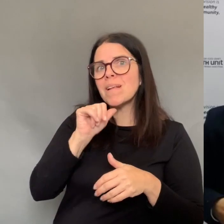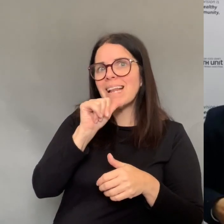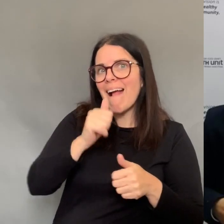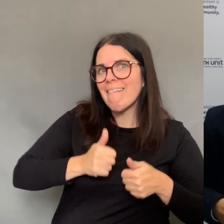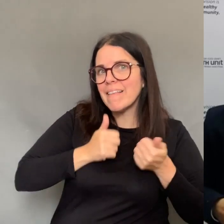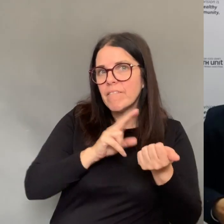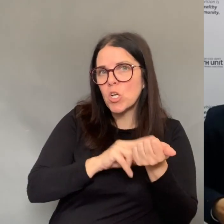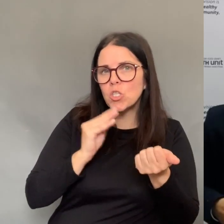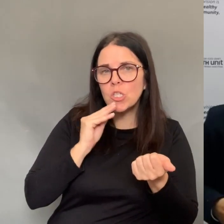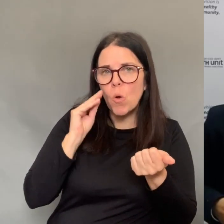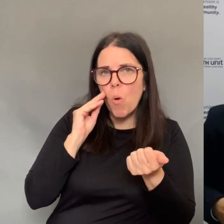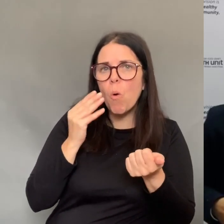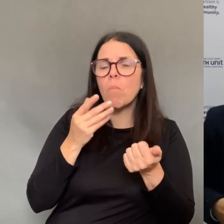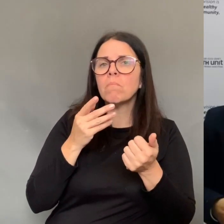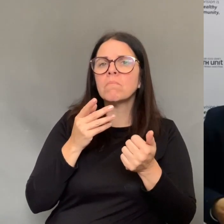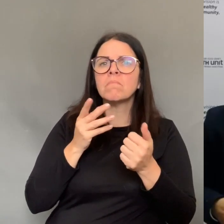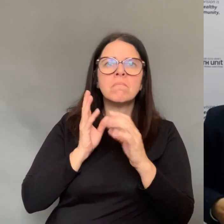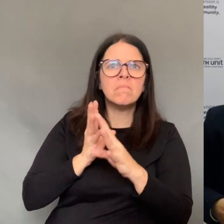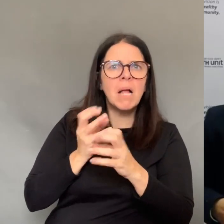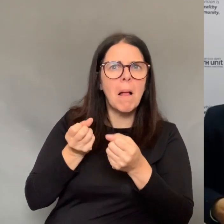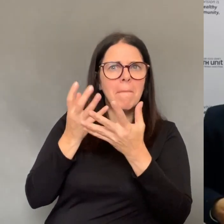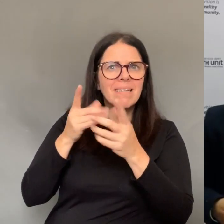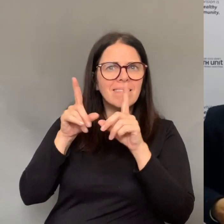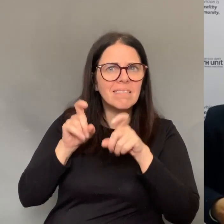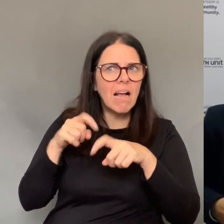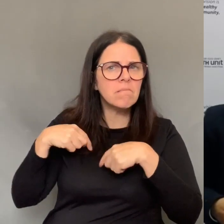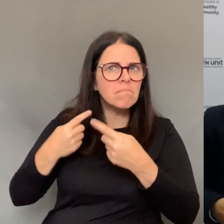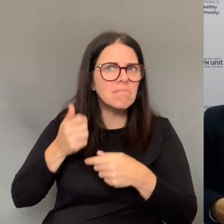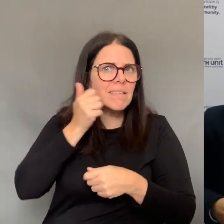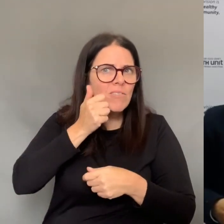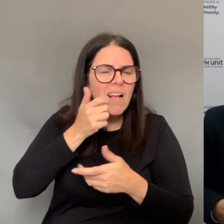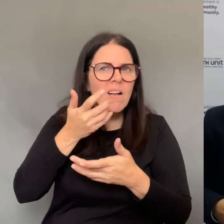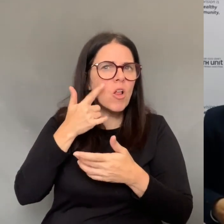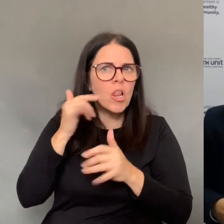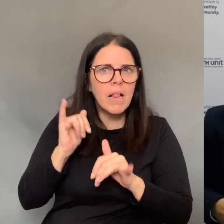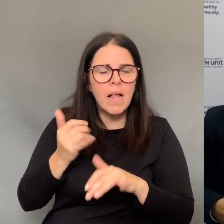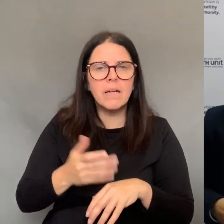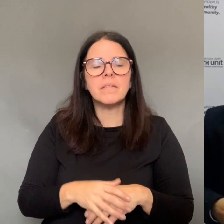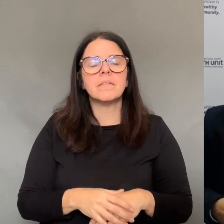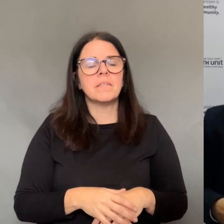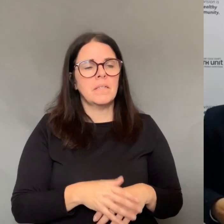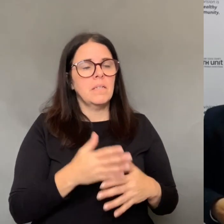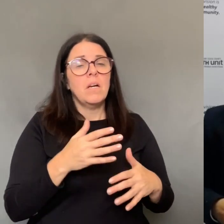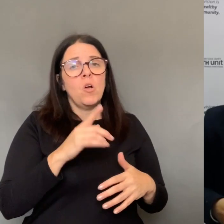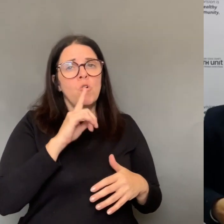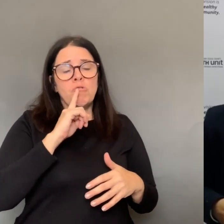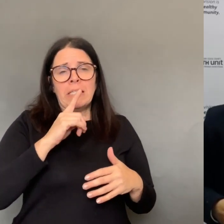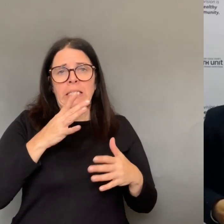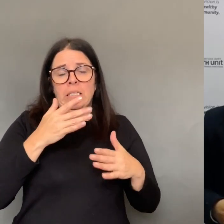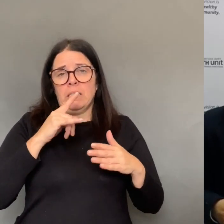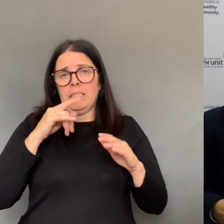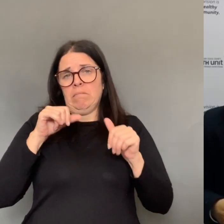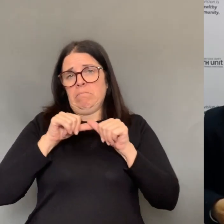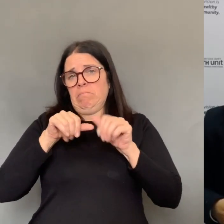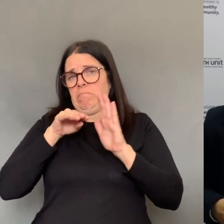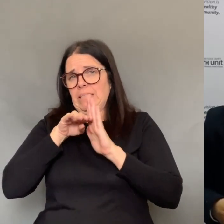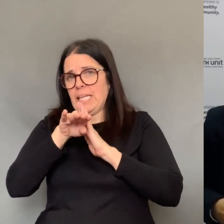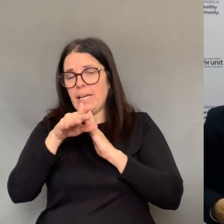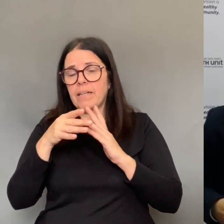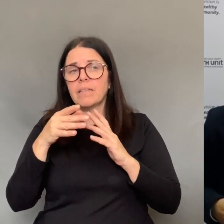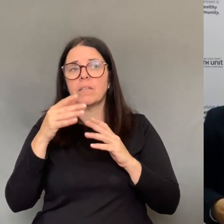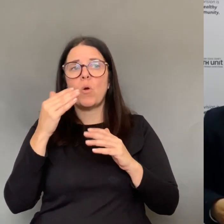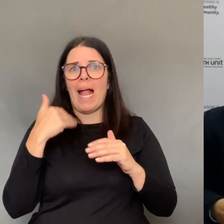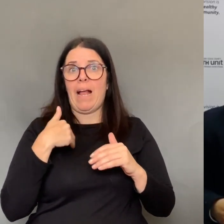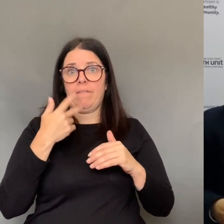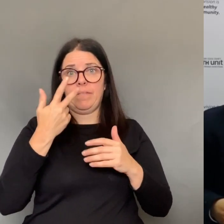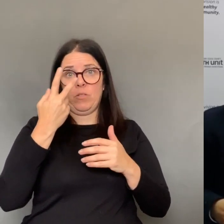up, roughly 70 to 80 people are tested at Windsor Regional Hospital. I'm anticipating the same number of